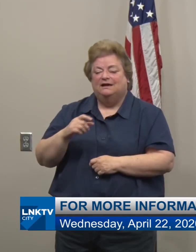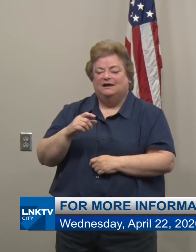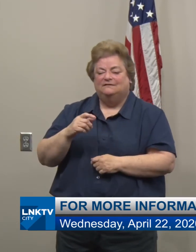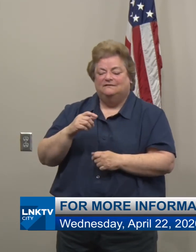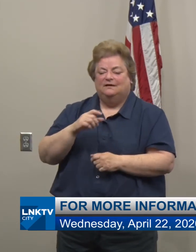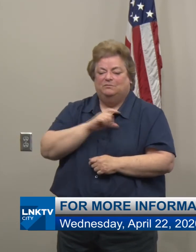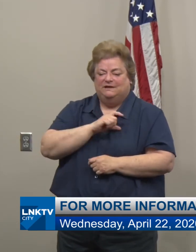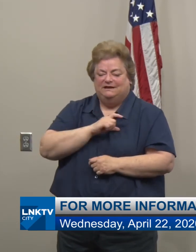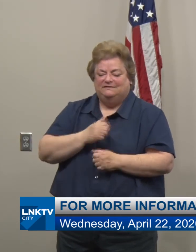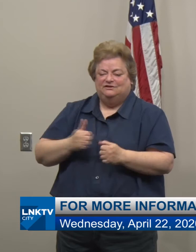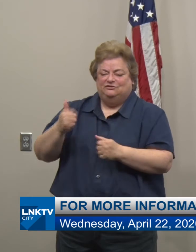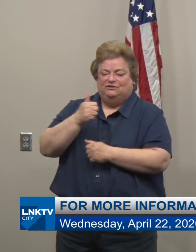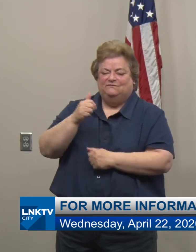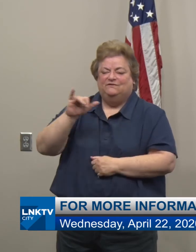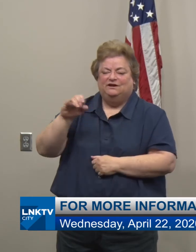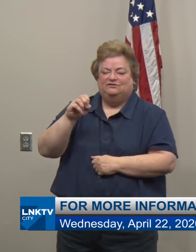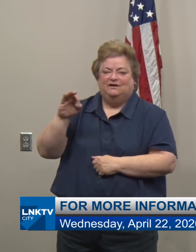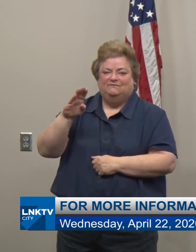Chief Jeff Bliemeister.